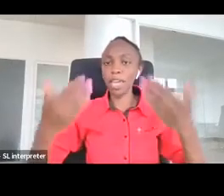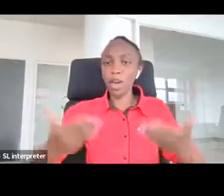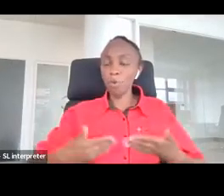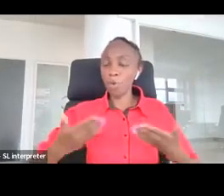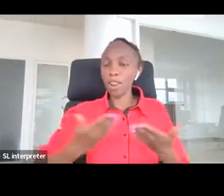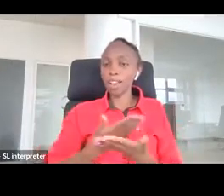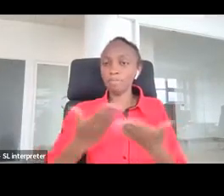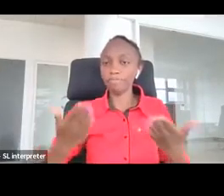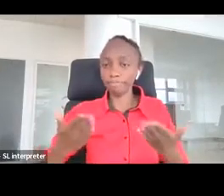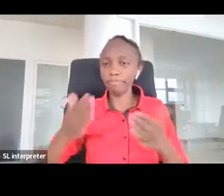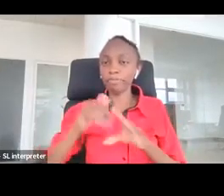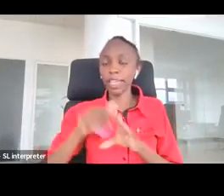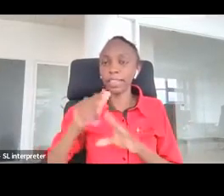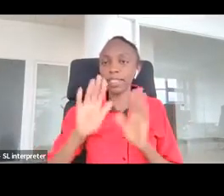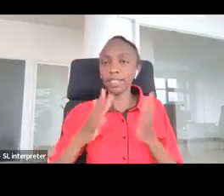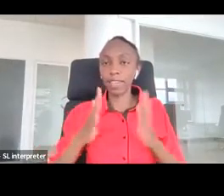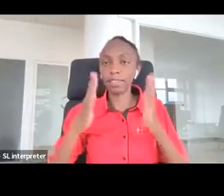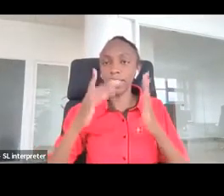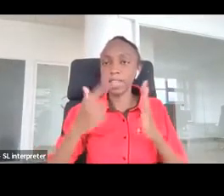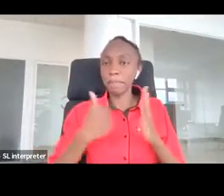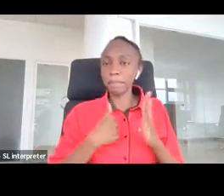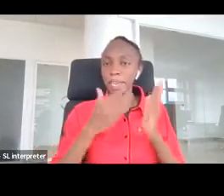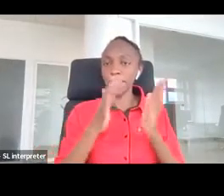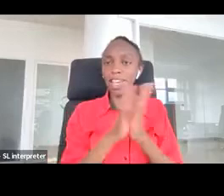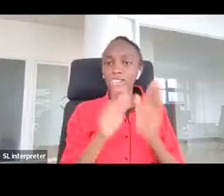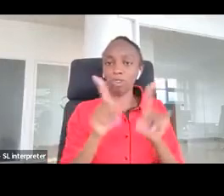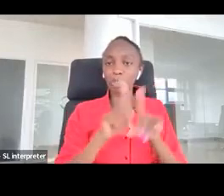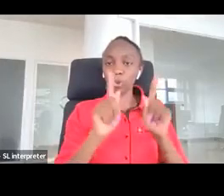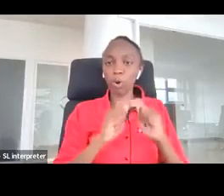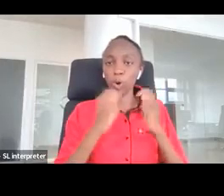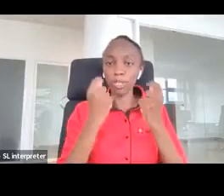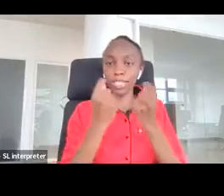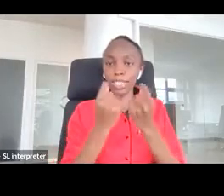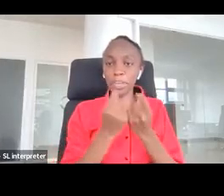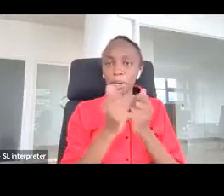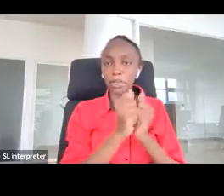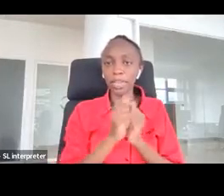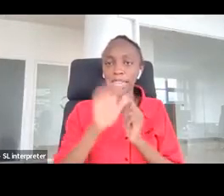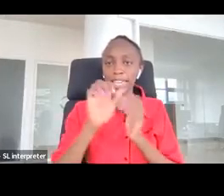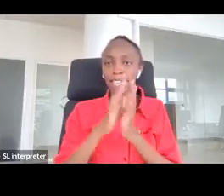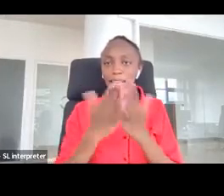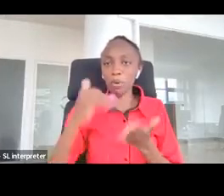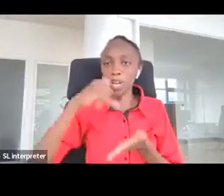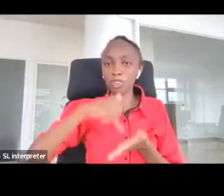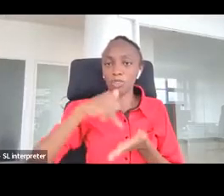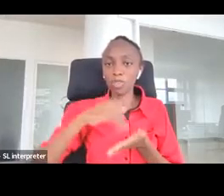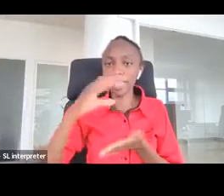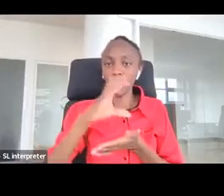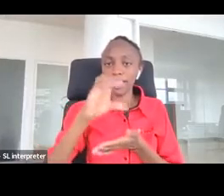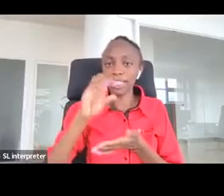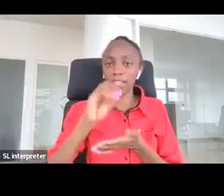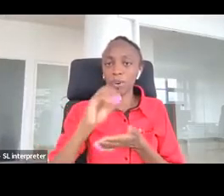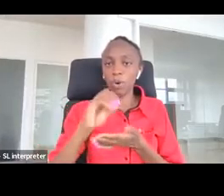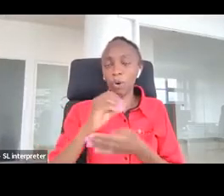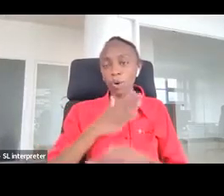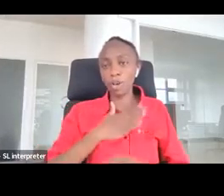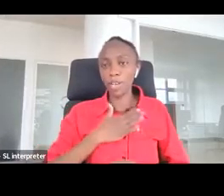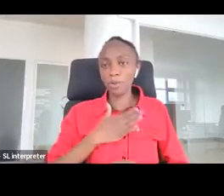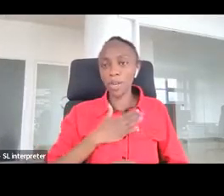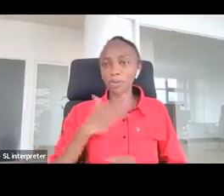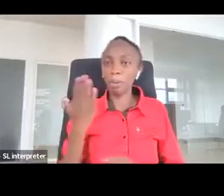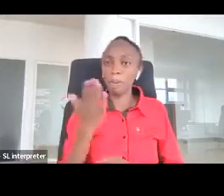event. I and the team at Ikitabu, including our CEO. Thank you so much. Back to you, Lillian.